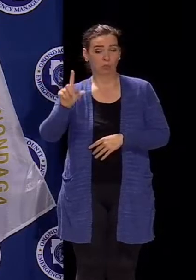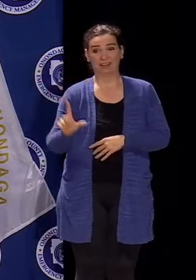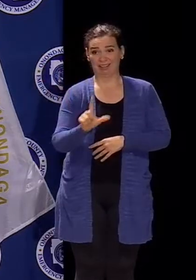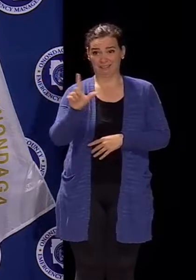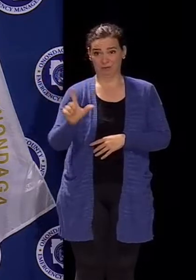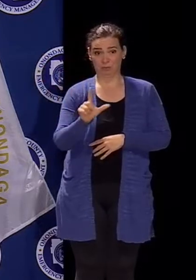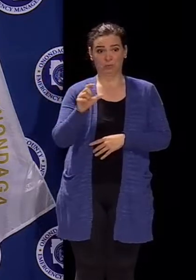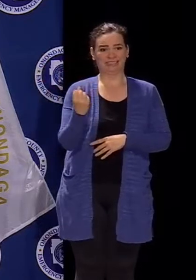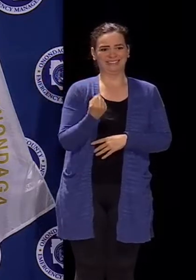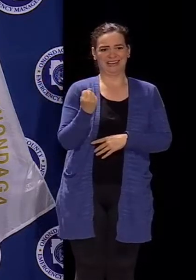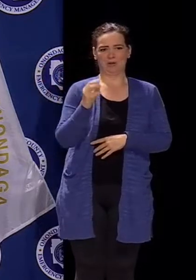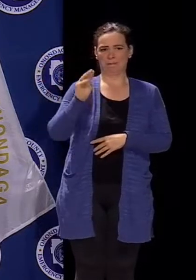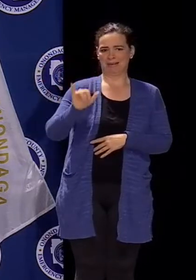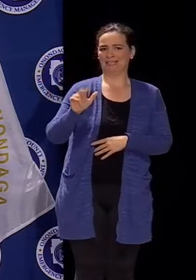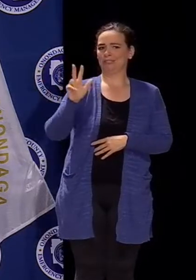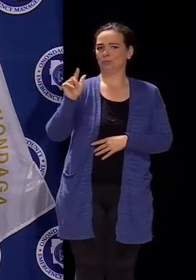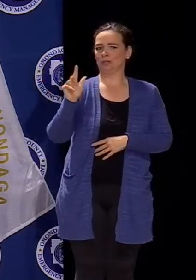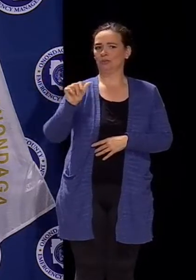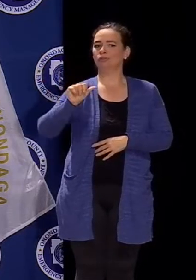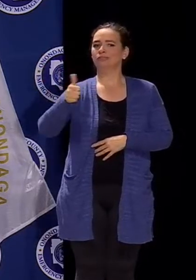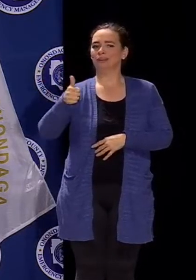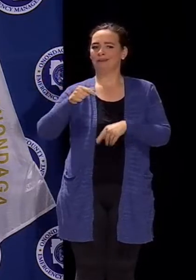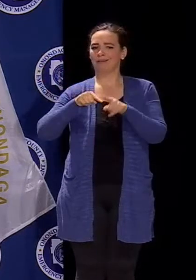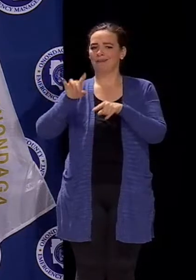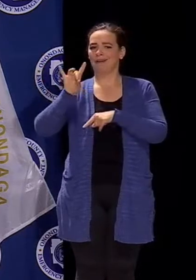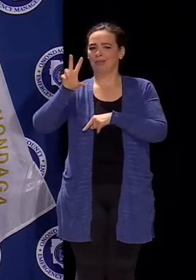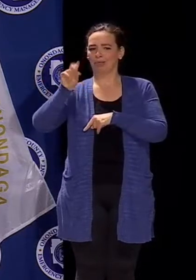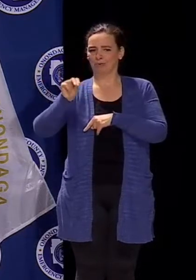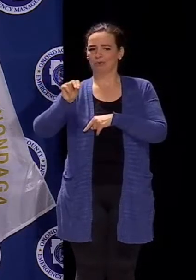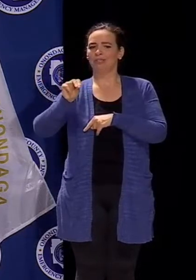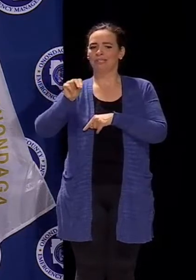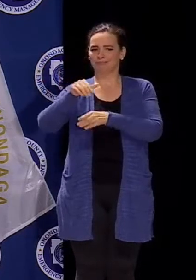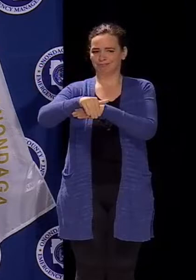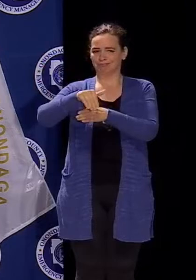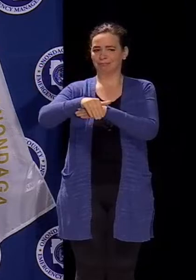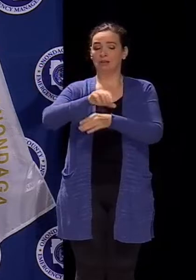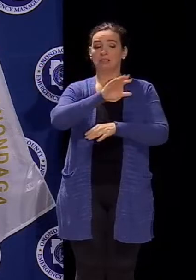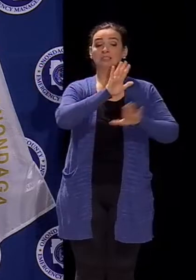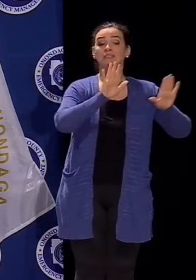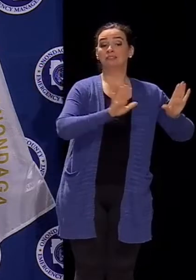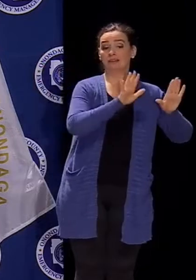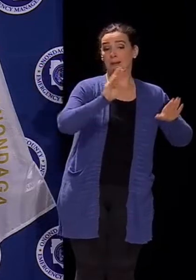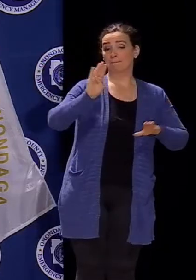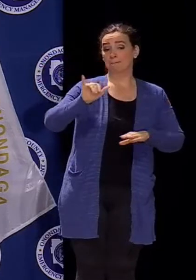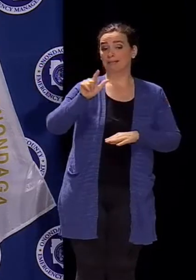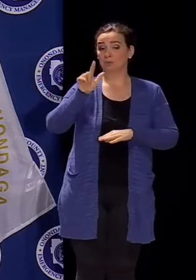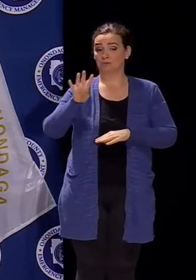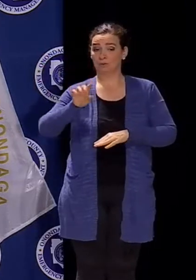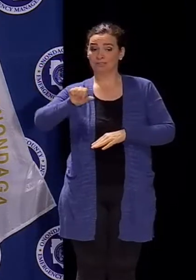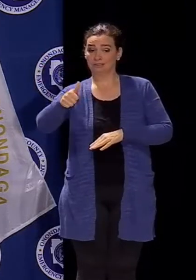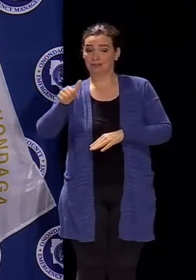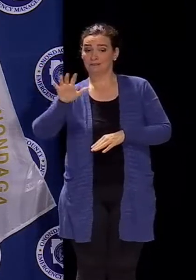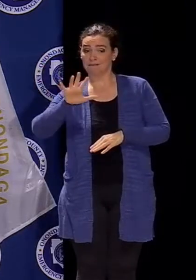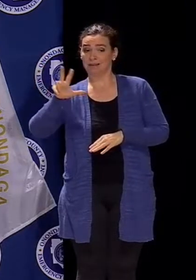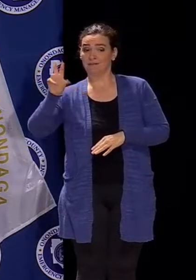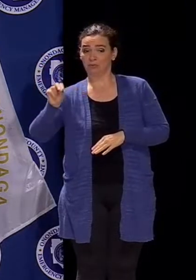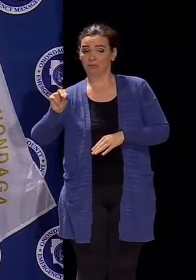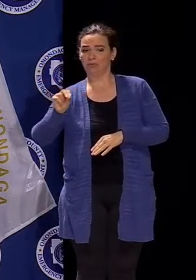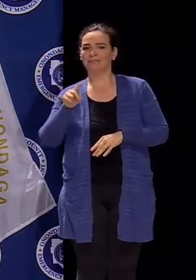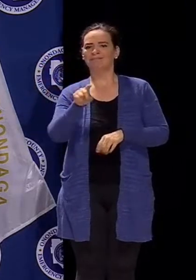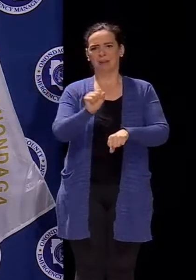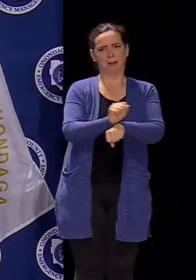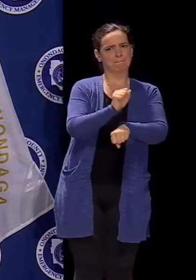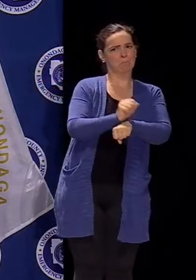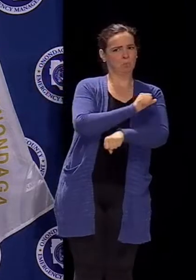had exposure to this employee. Saturday, May 23rd, 10 a.m. to 8:30 p.m. Sunday,